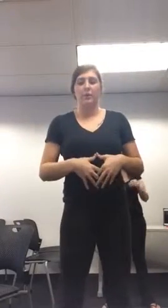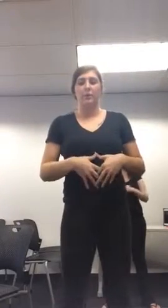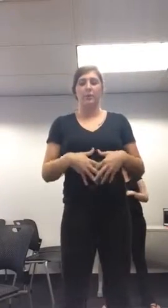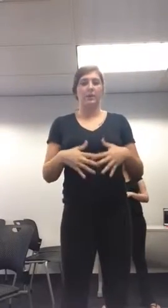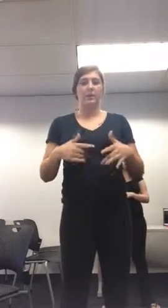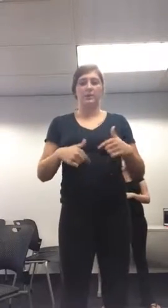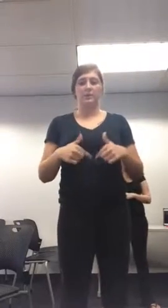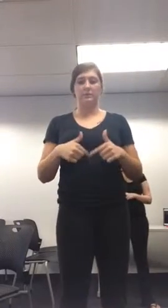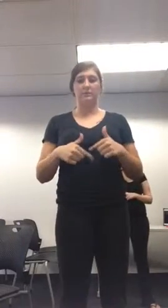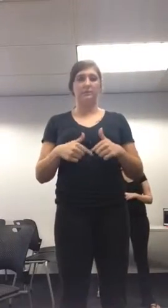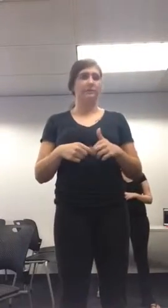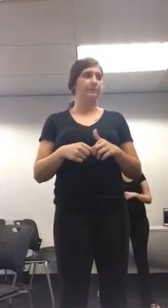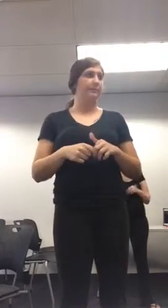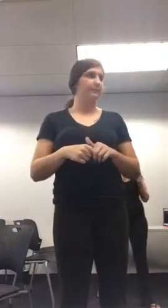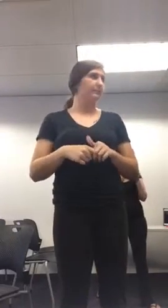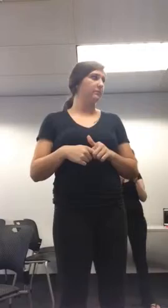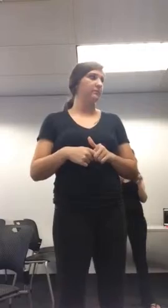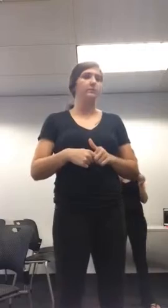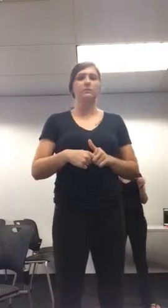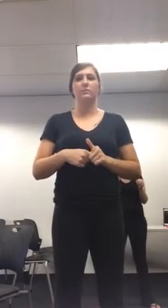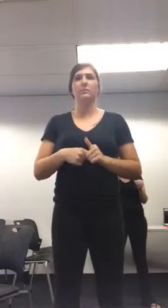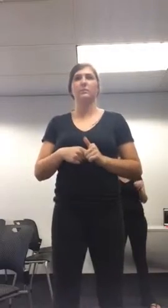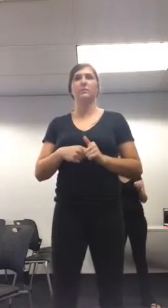whiteboard and see how to set up this thing called a lattice.